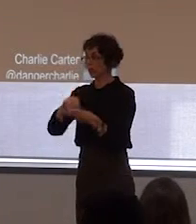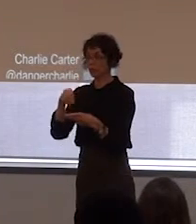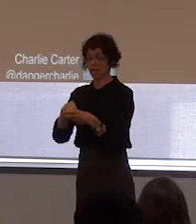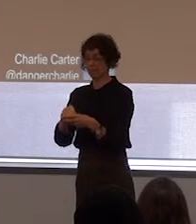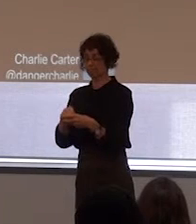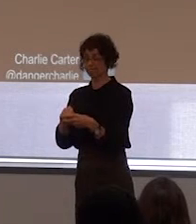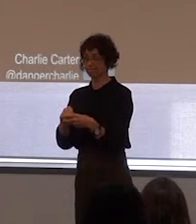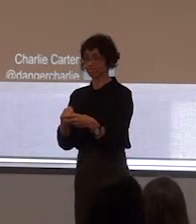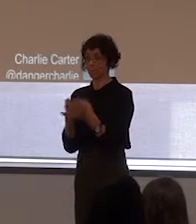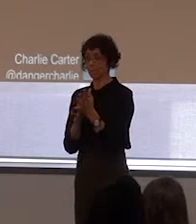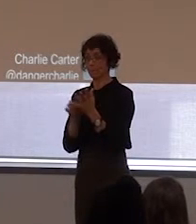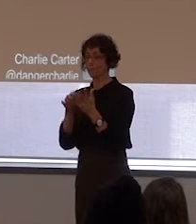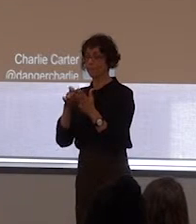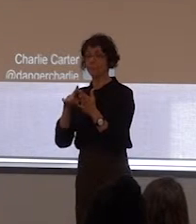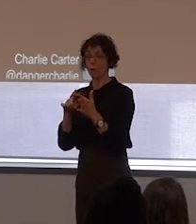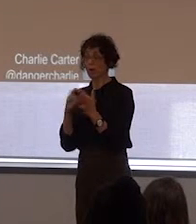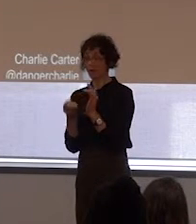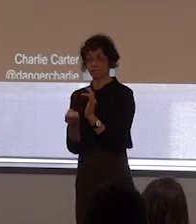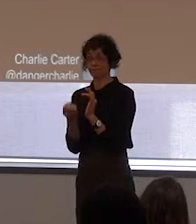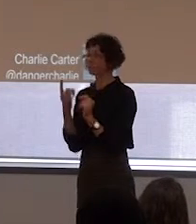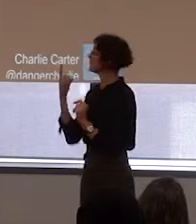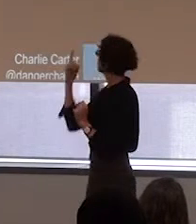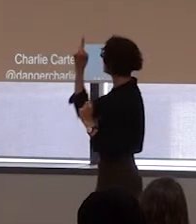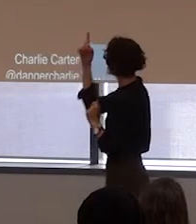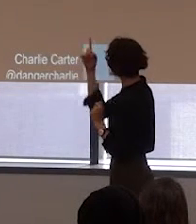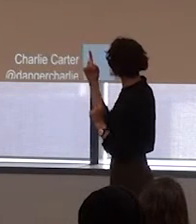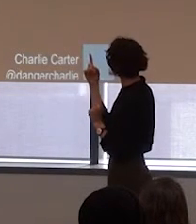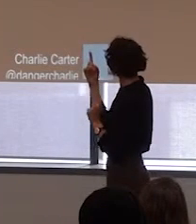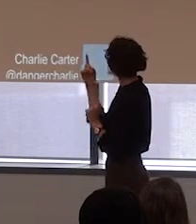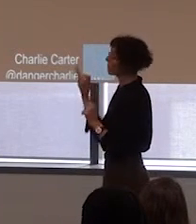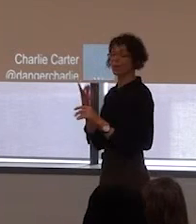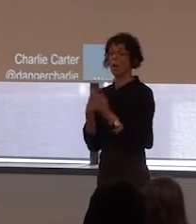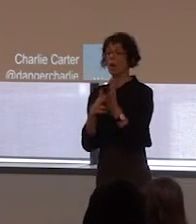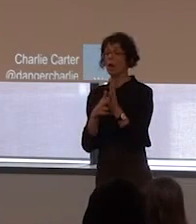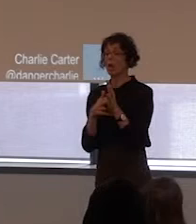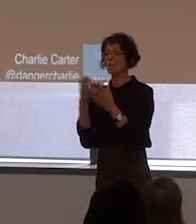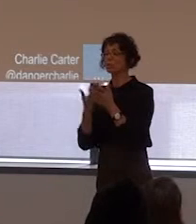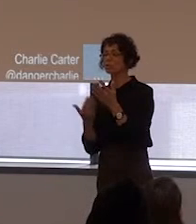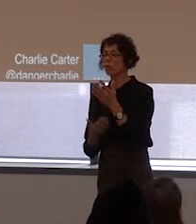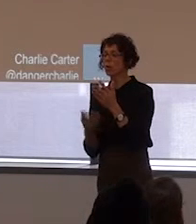If you can see this slide here, this image, this was a news story a couple of years